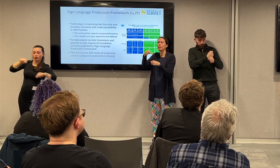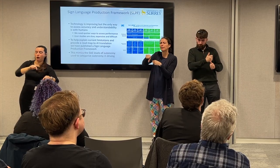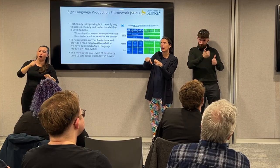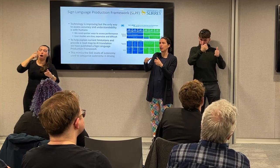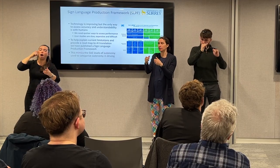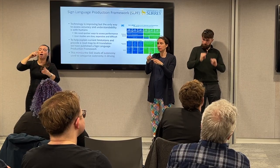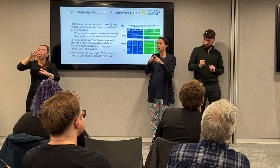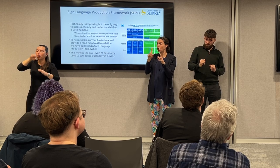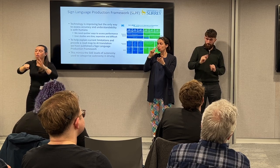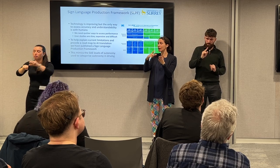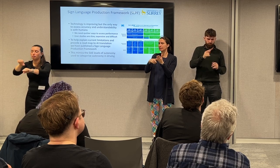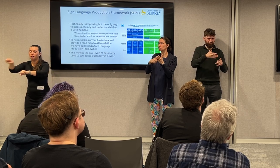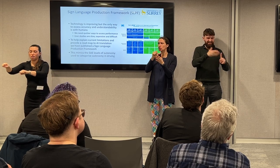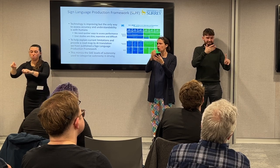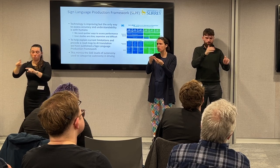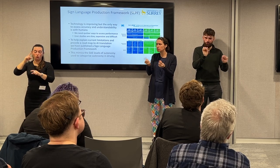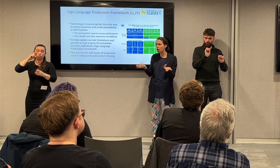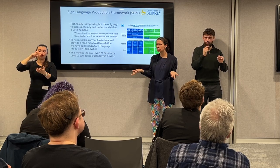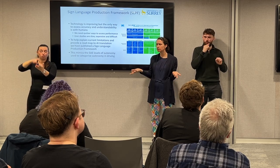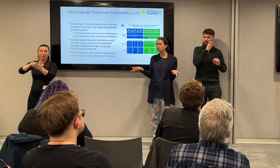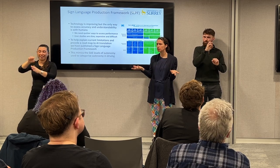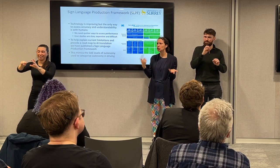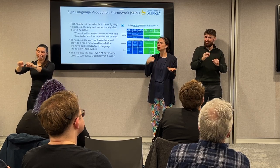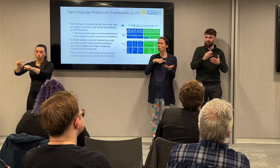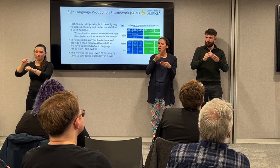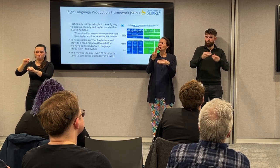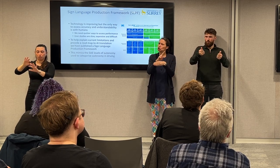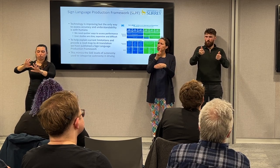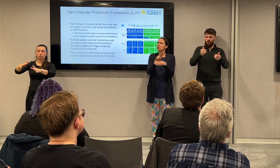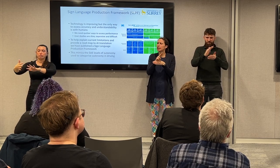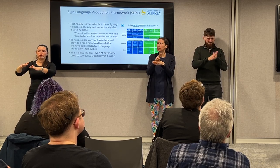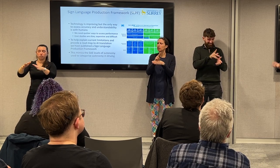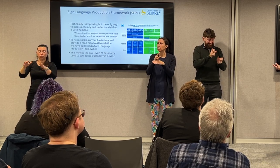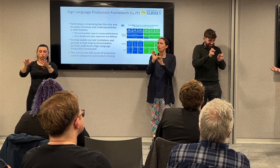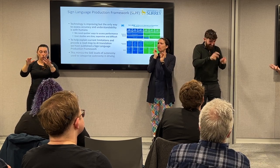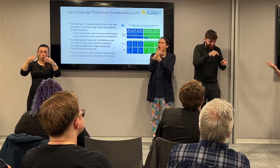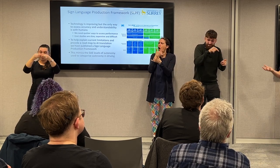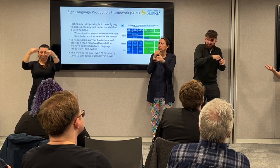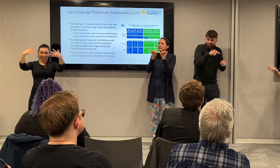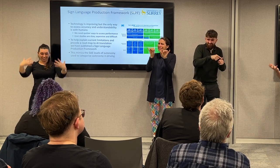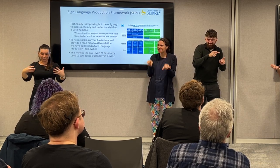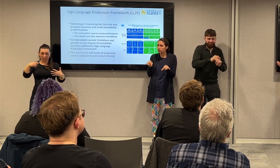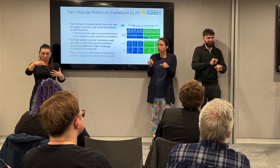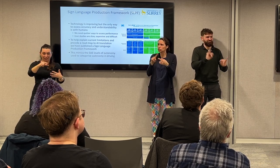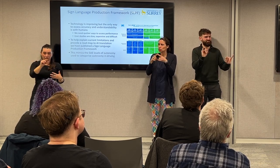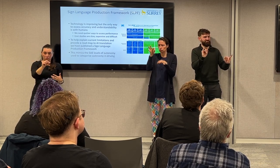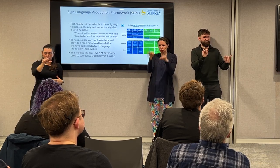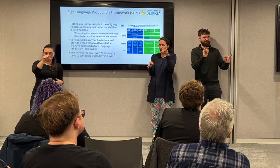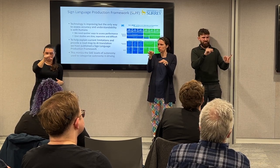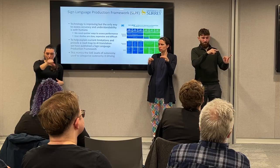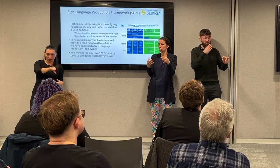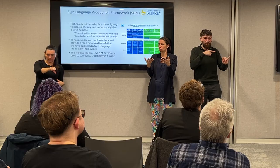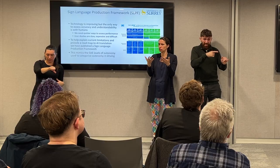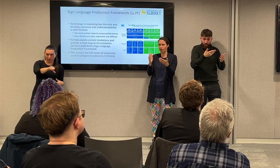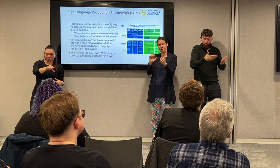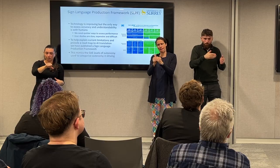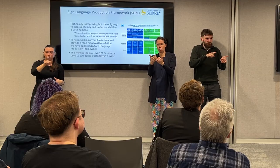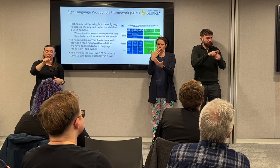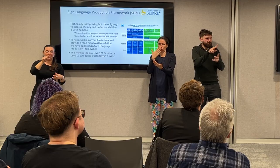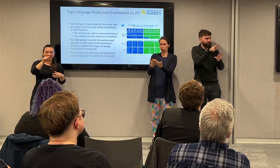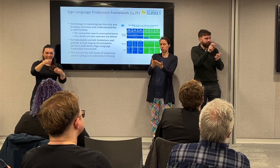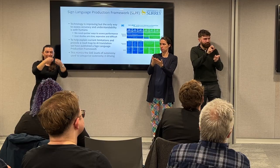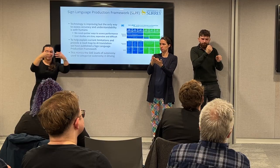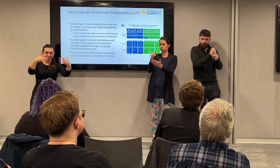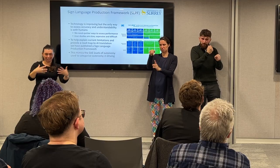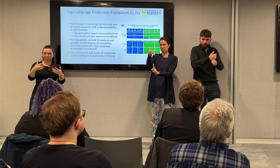But recognition hasn't been solved, right? So we're using a flawed system in order to try and judge how good a